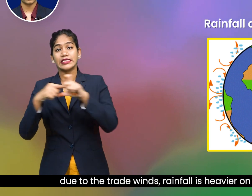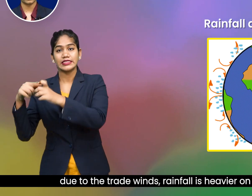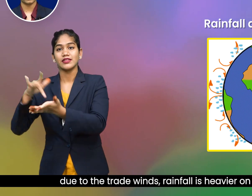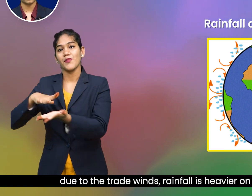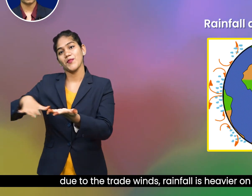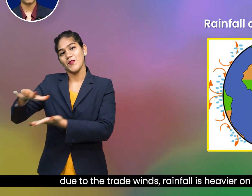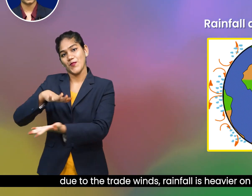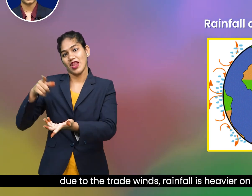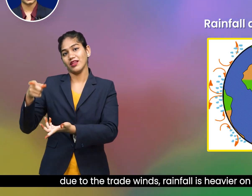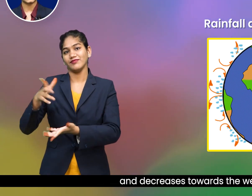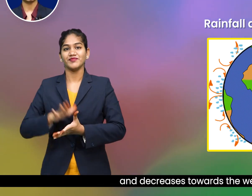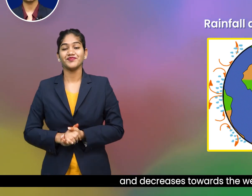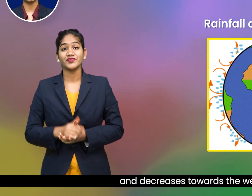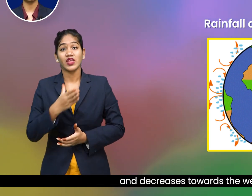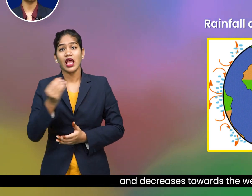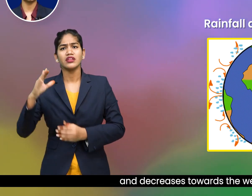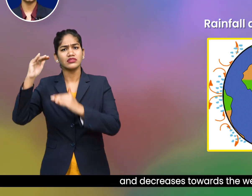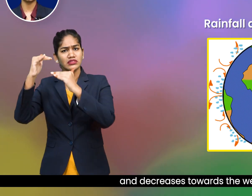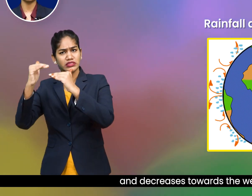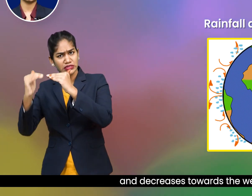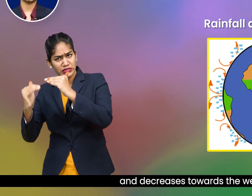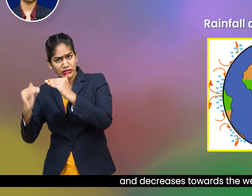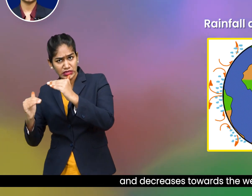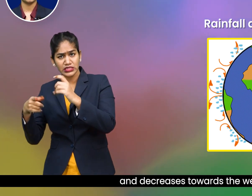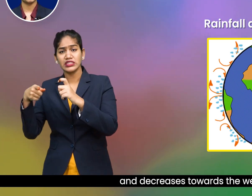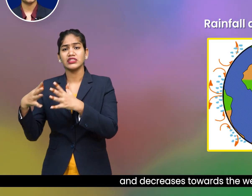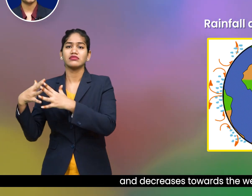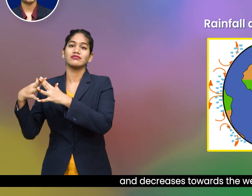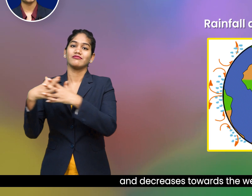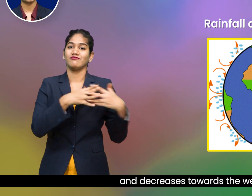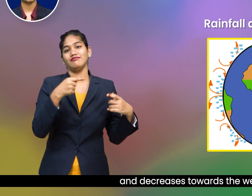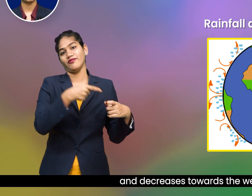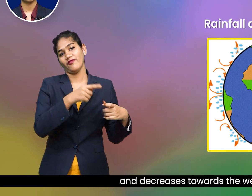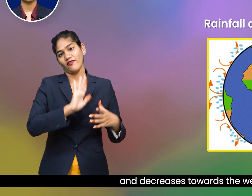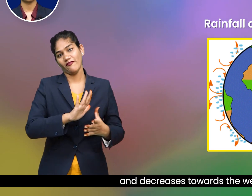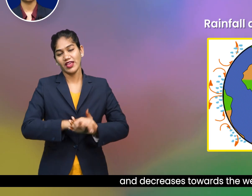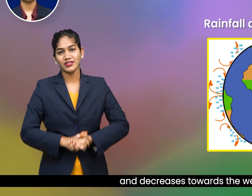coast and decreases towards the west.